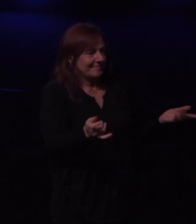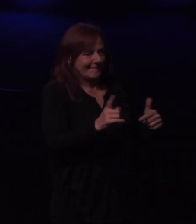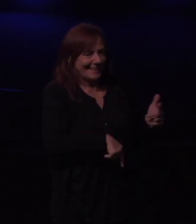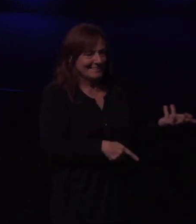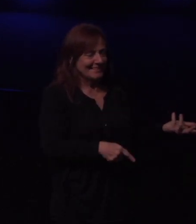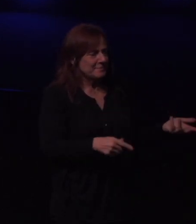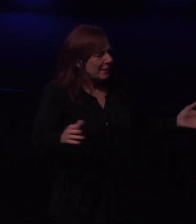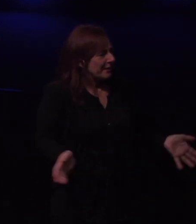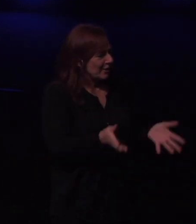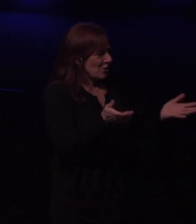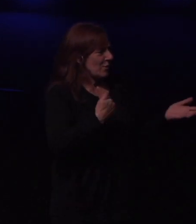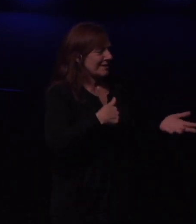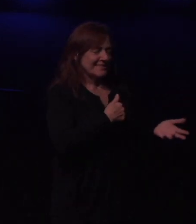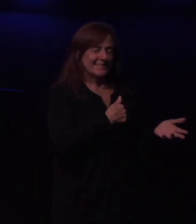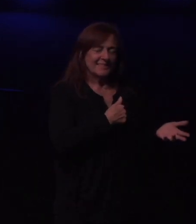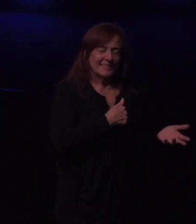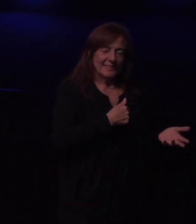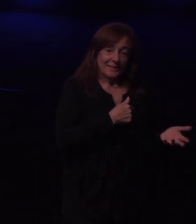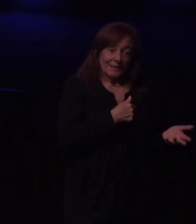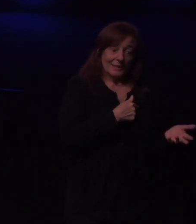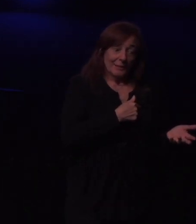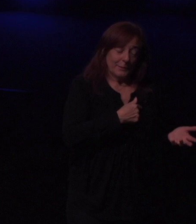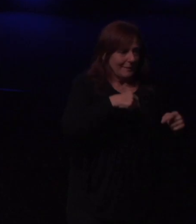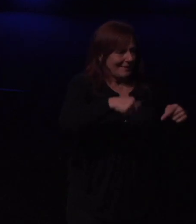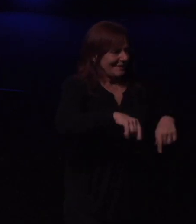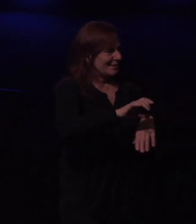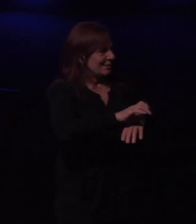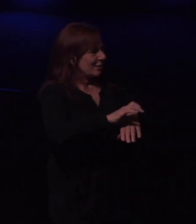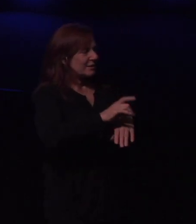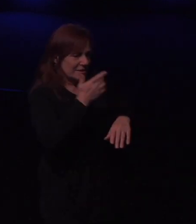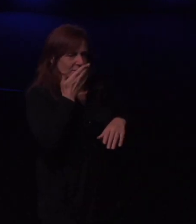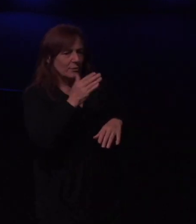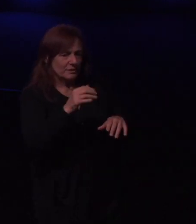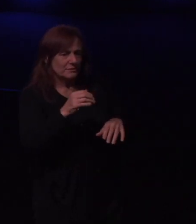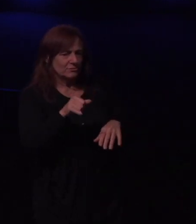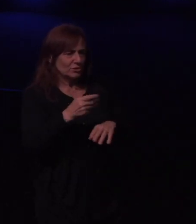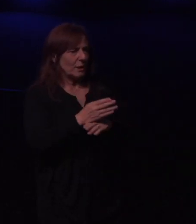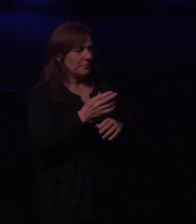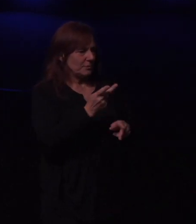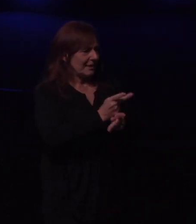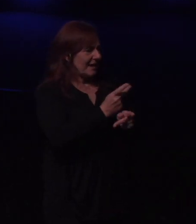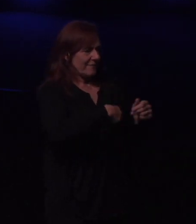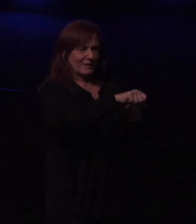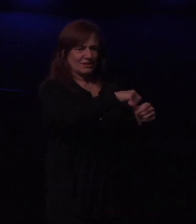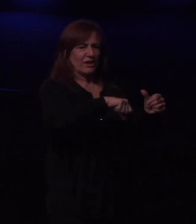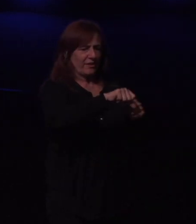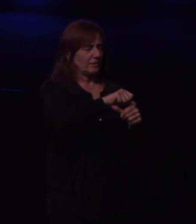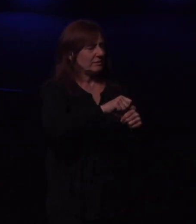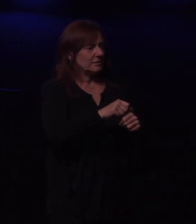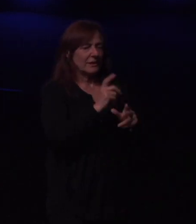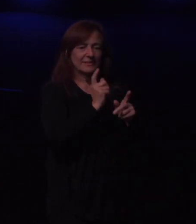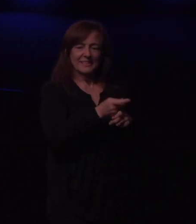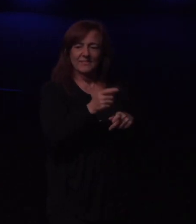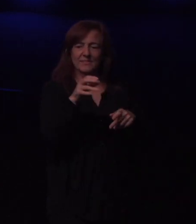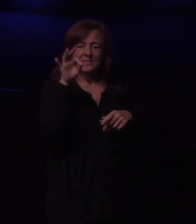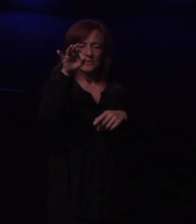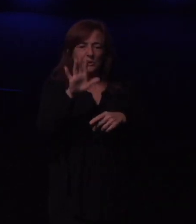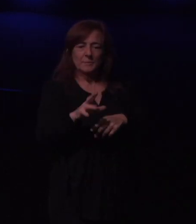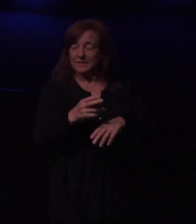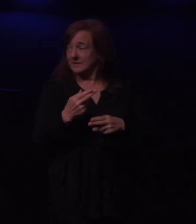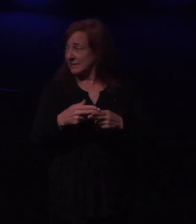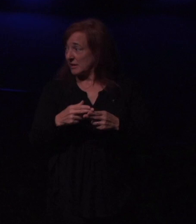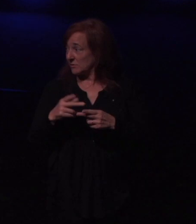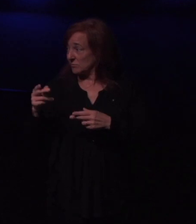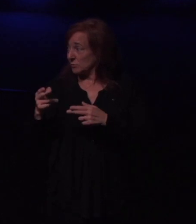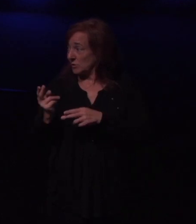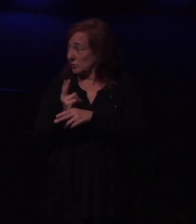to encourage us in. This church does a really good job of caring for each other. If I were going to give this sermon a title, Z, if you want to use this